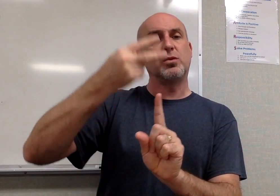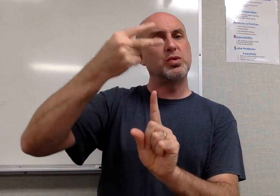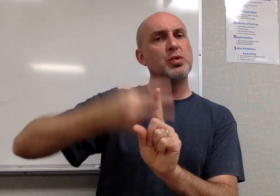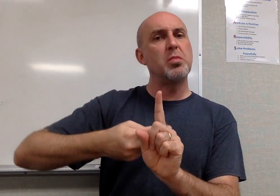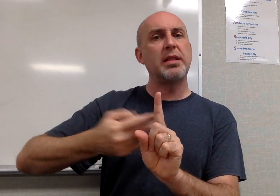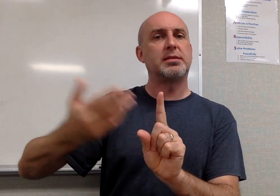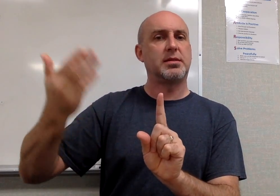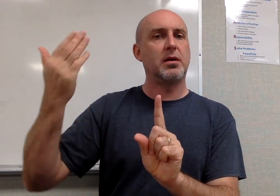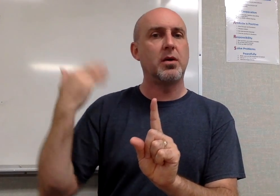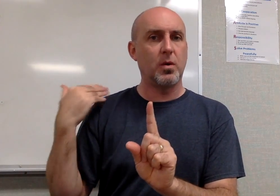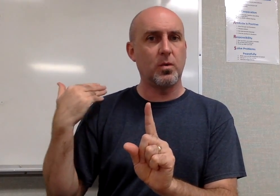2 months ago.